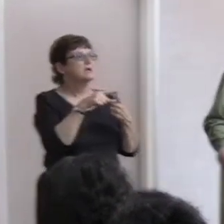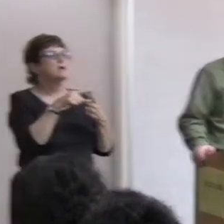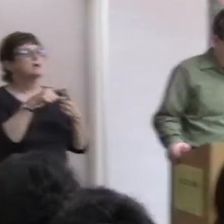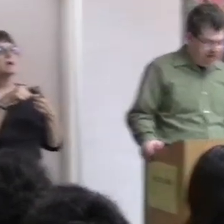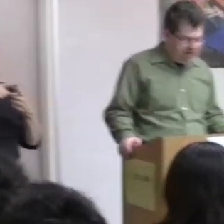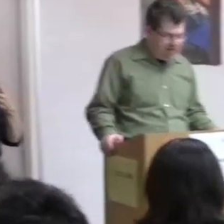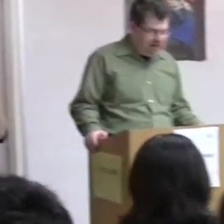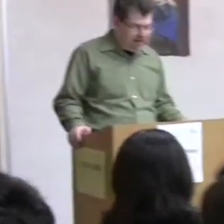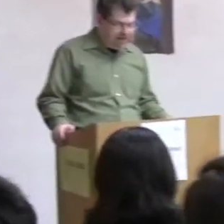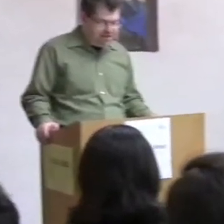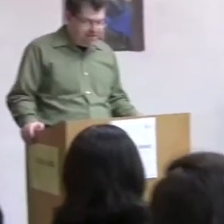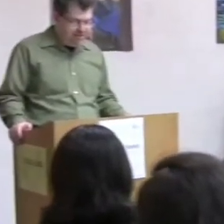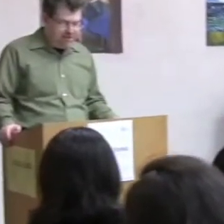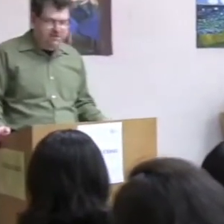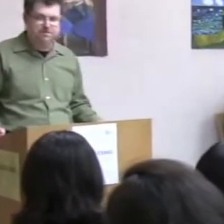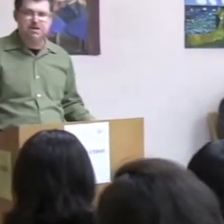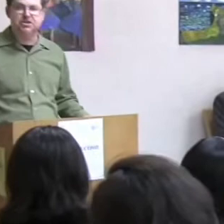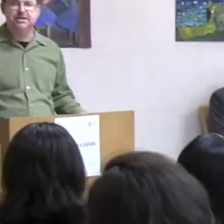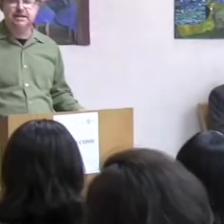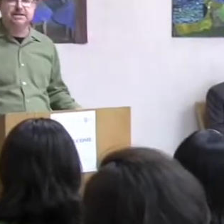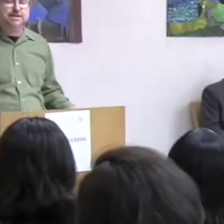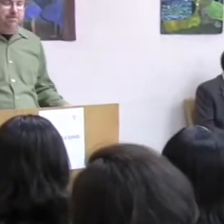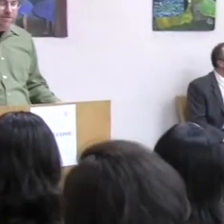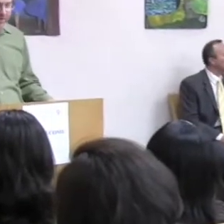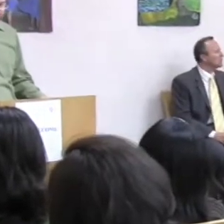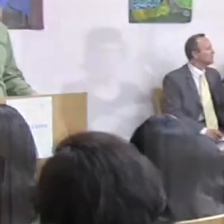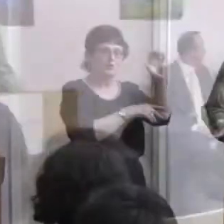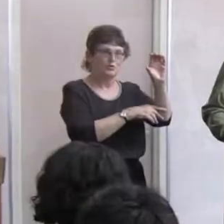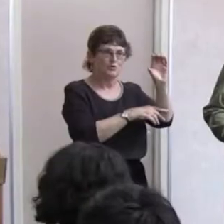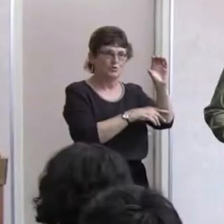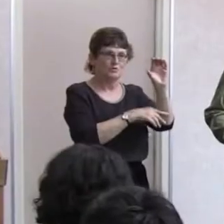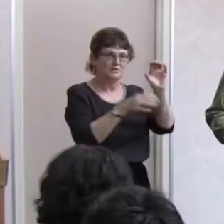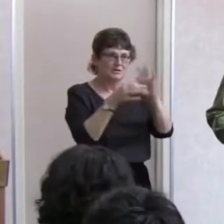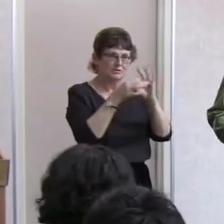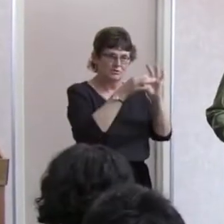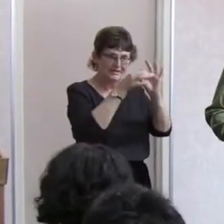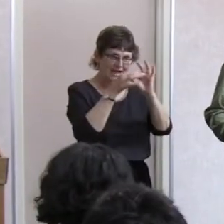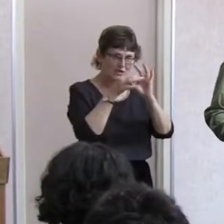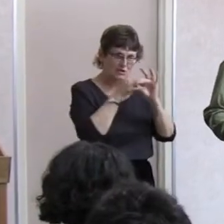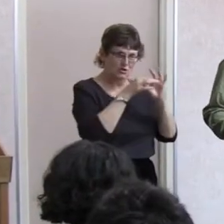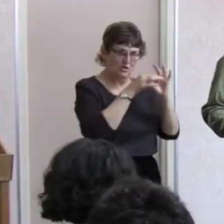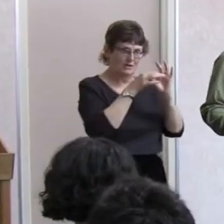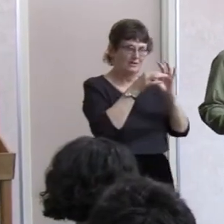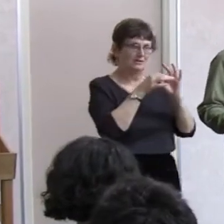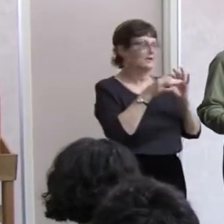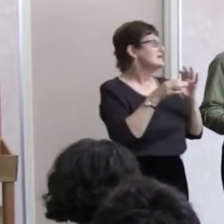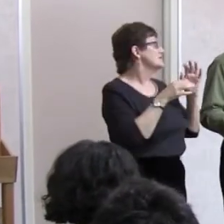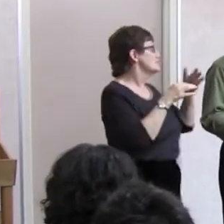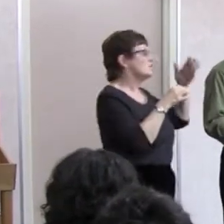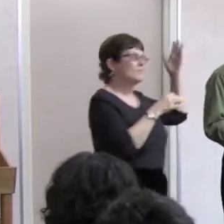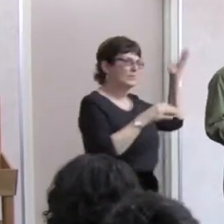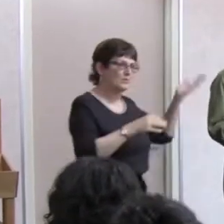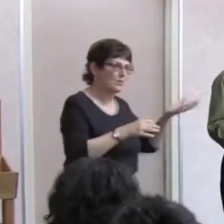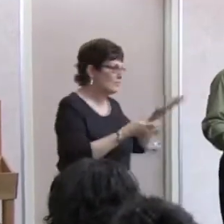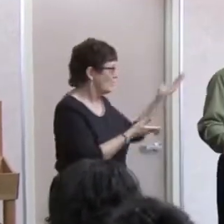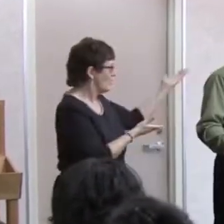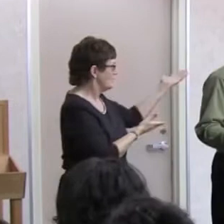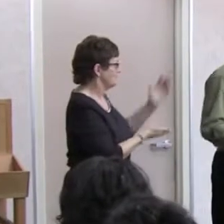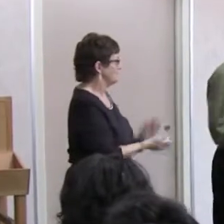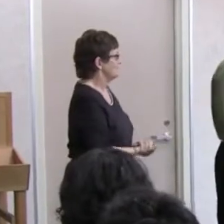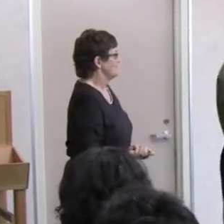to establish brand recognition among the special needs community. Join me in welcoming Jerry Ruiz.